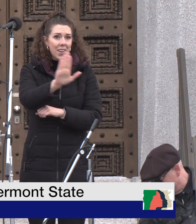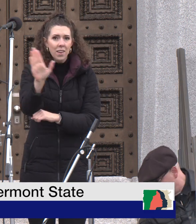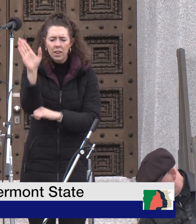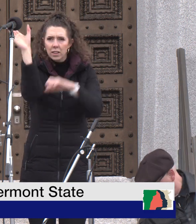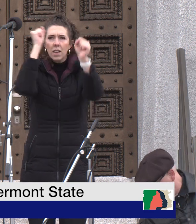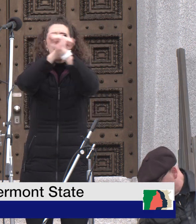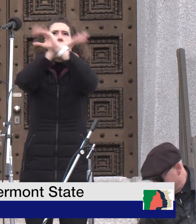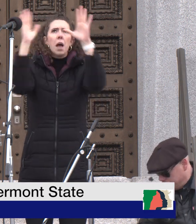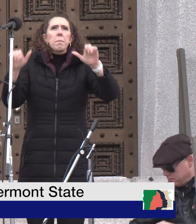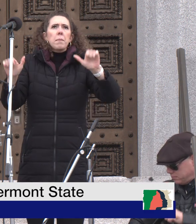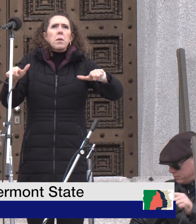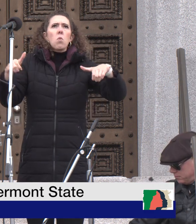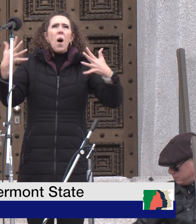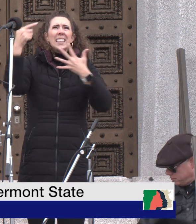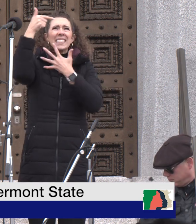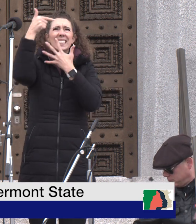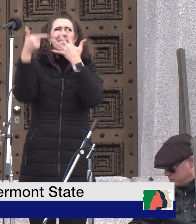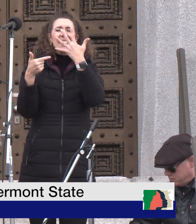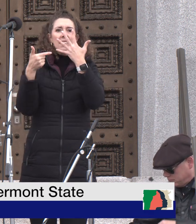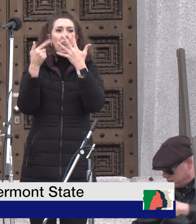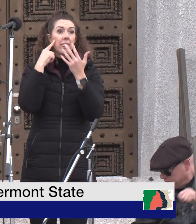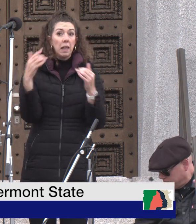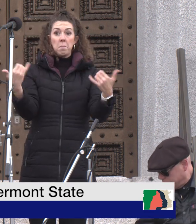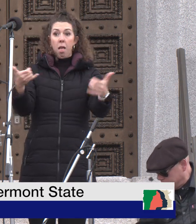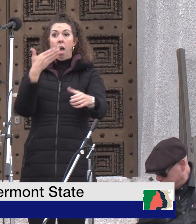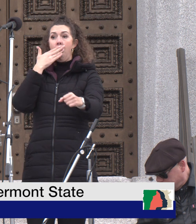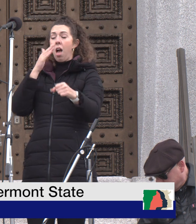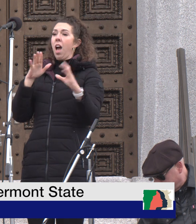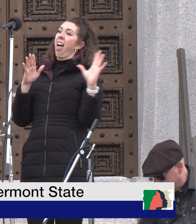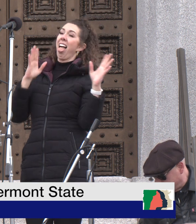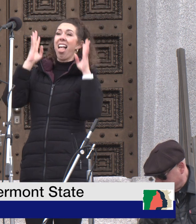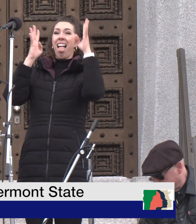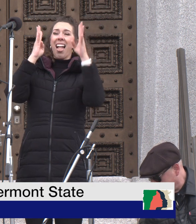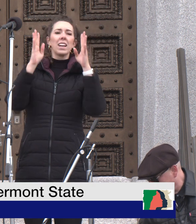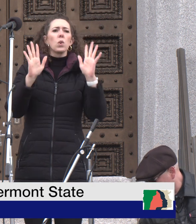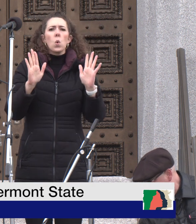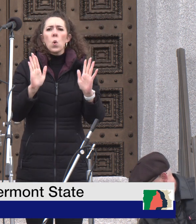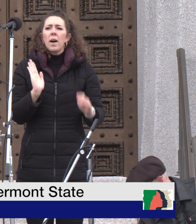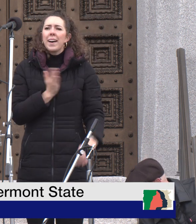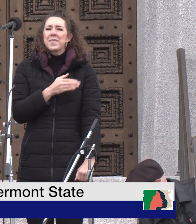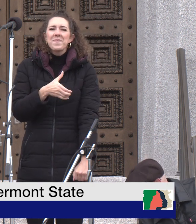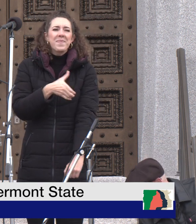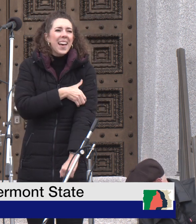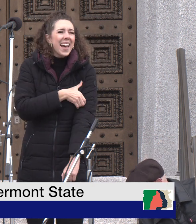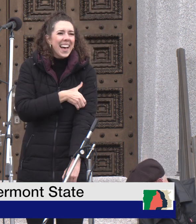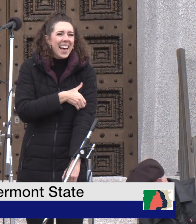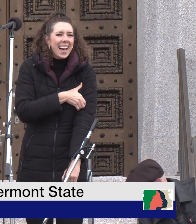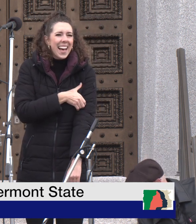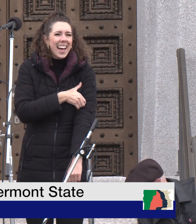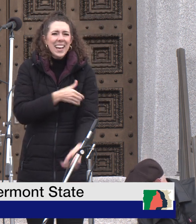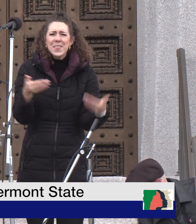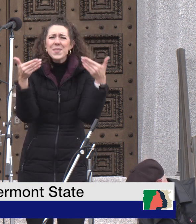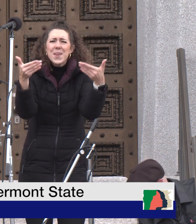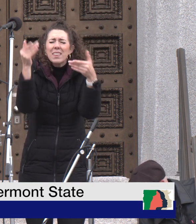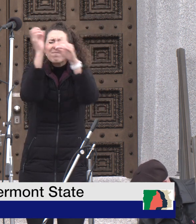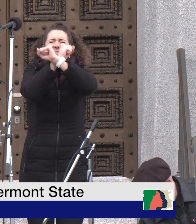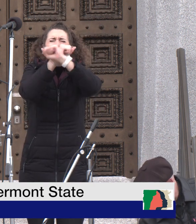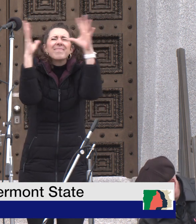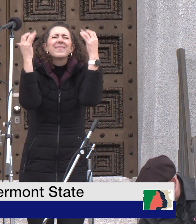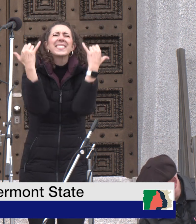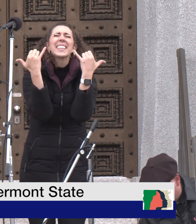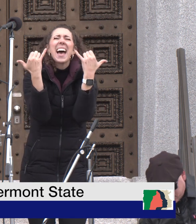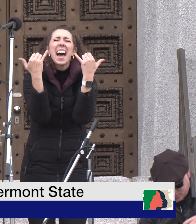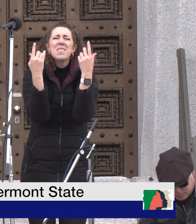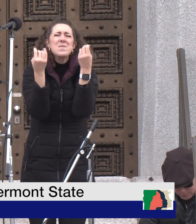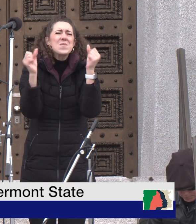imaginations is not just a plaything. This is our power. We have to see it. We have to see it, and